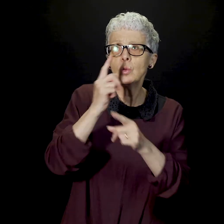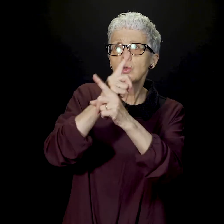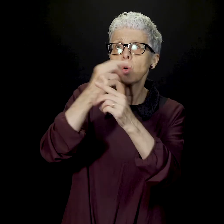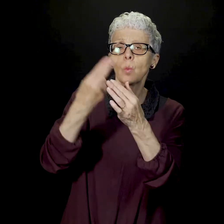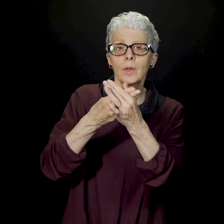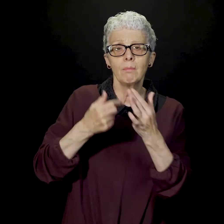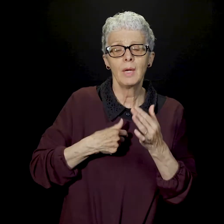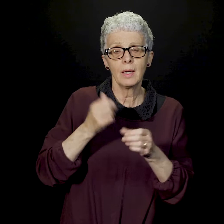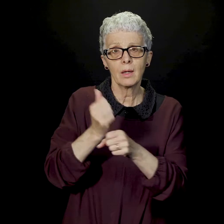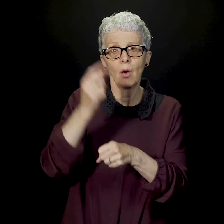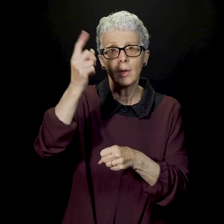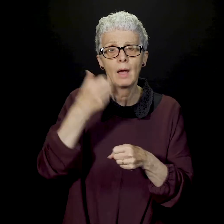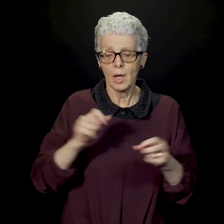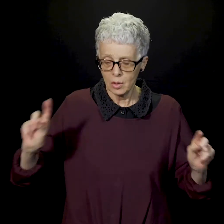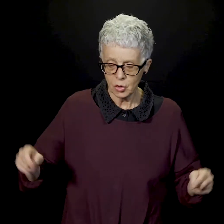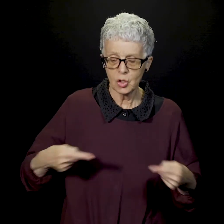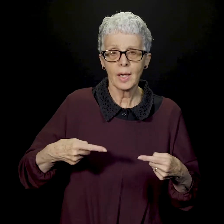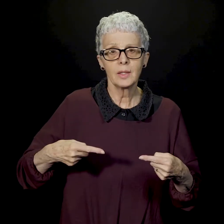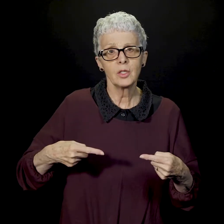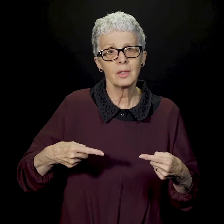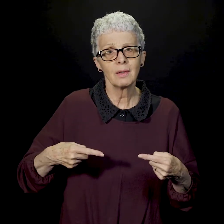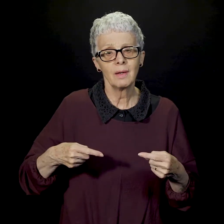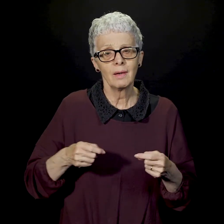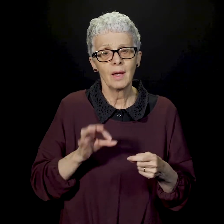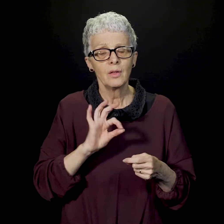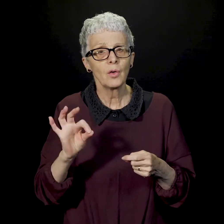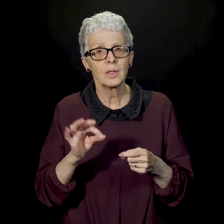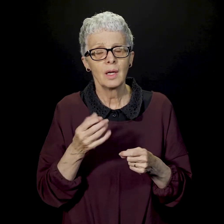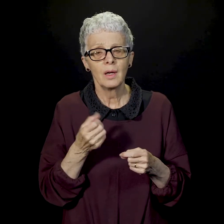We'd allow ourselves to be challenged rather than just